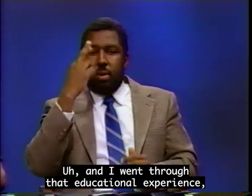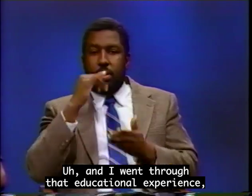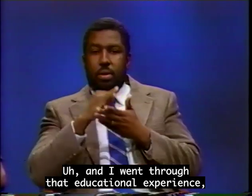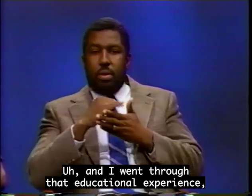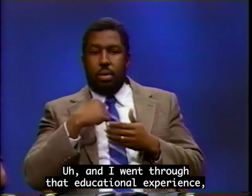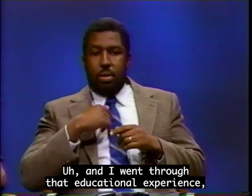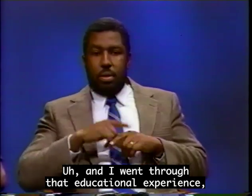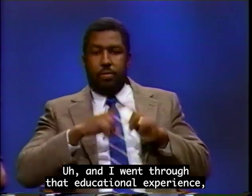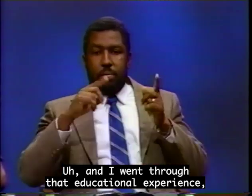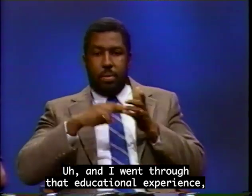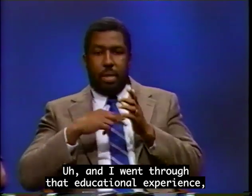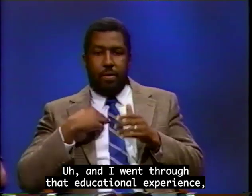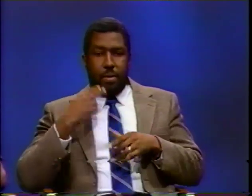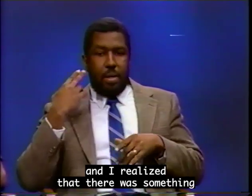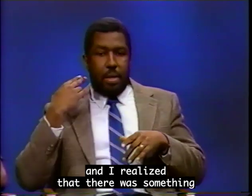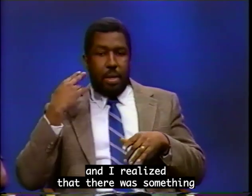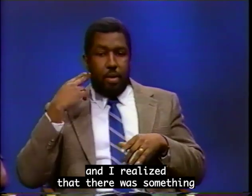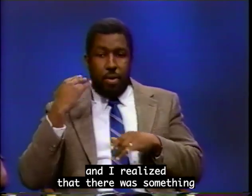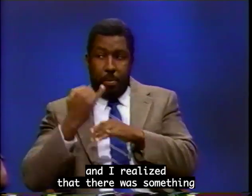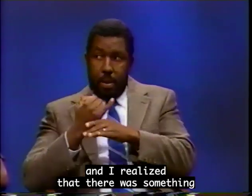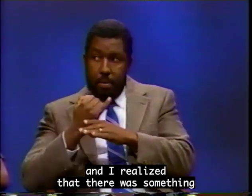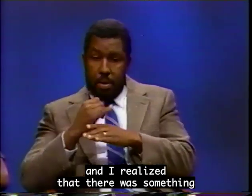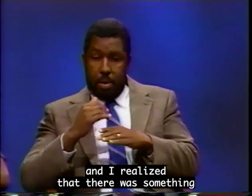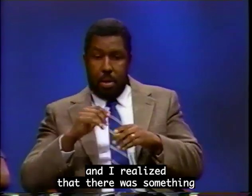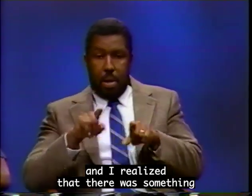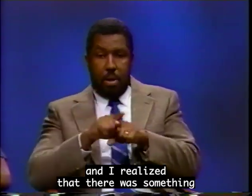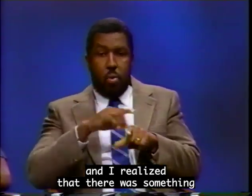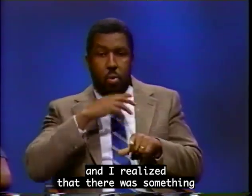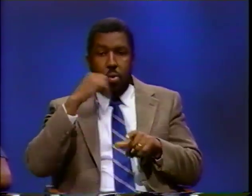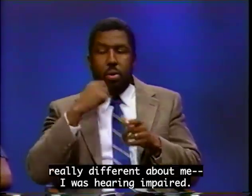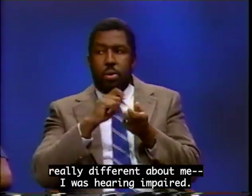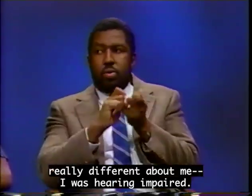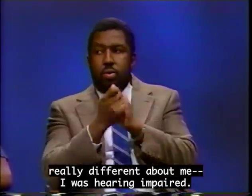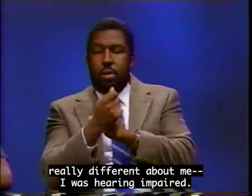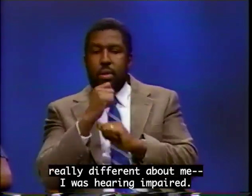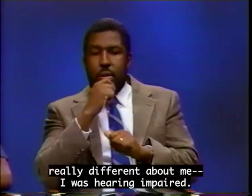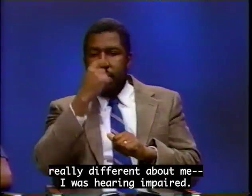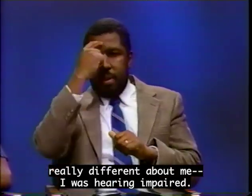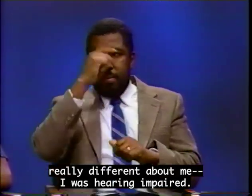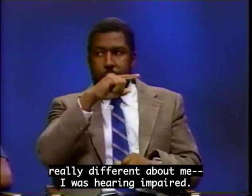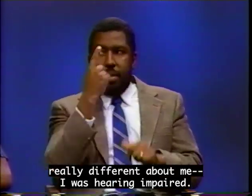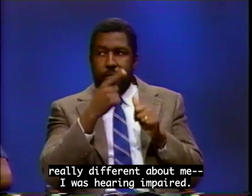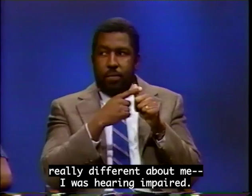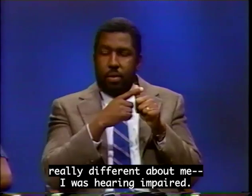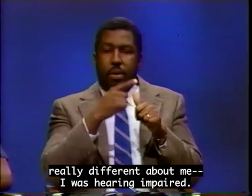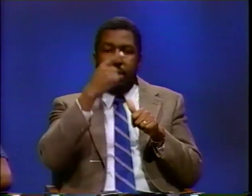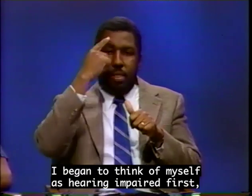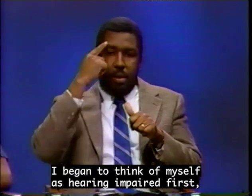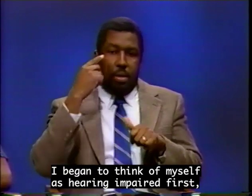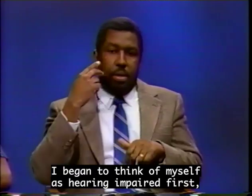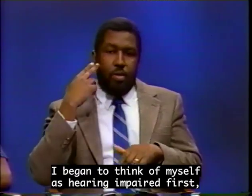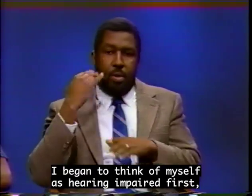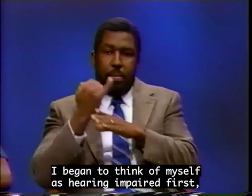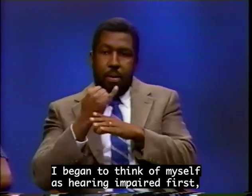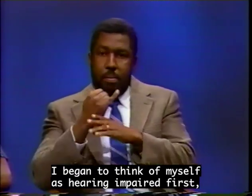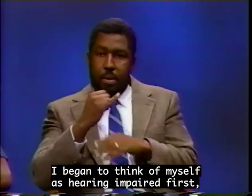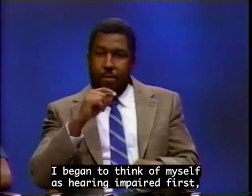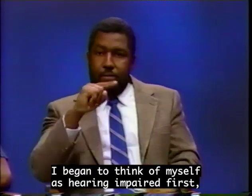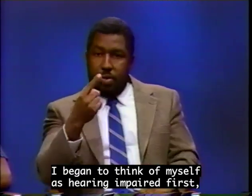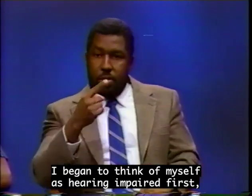educational experience, and I realized that there was something really different about me. I was hearing impaired. I began to think of myself as hearing